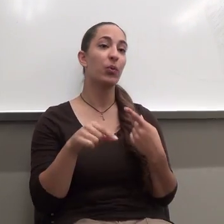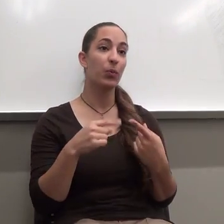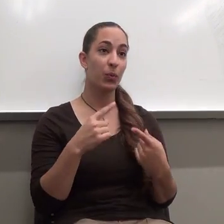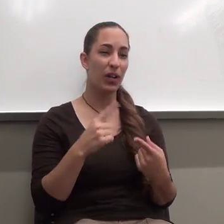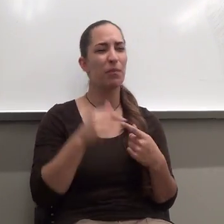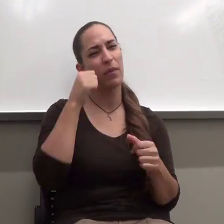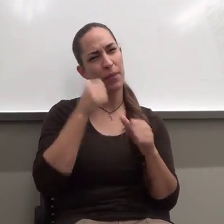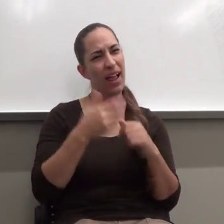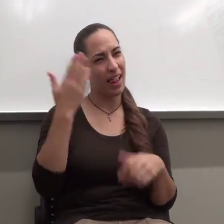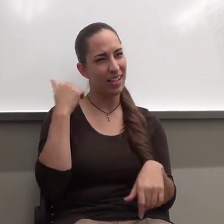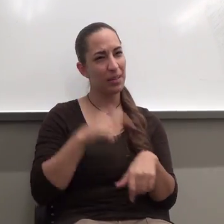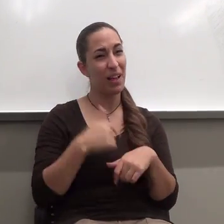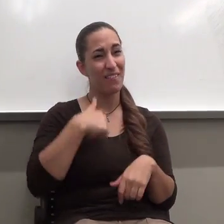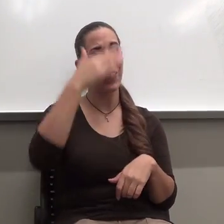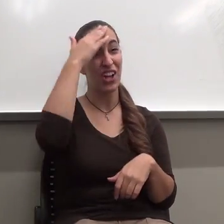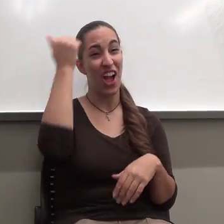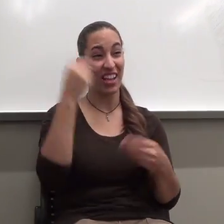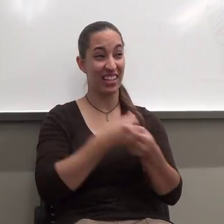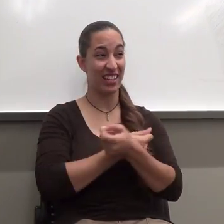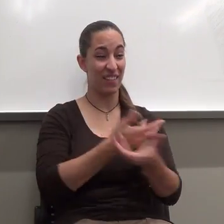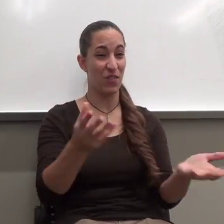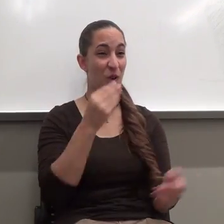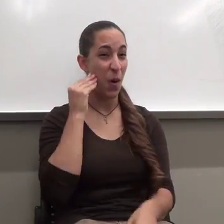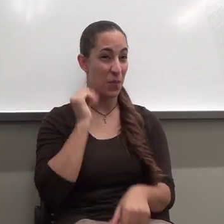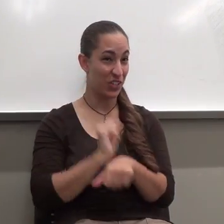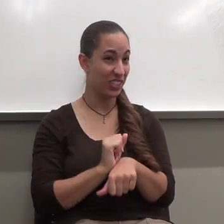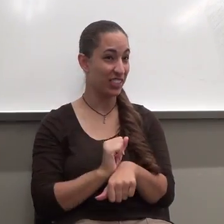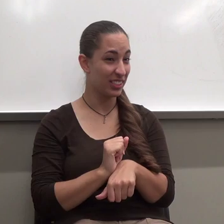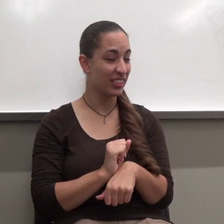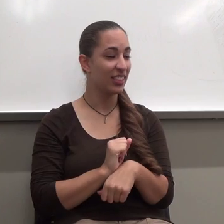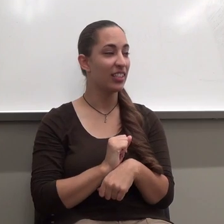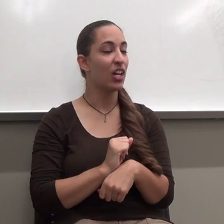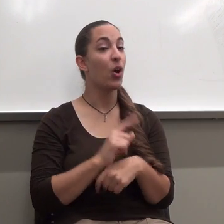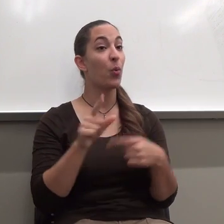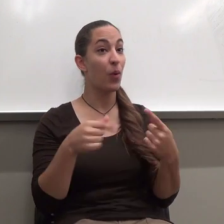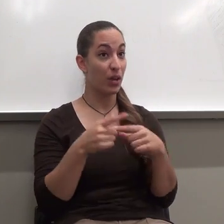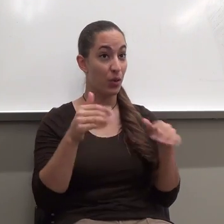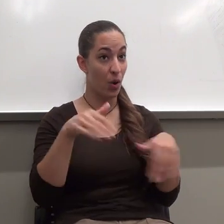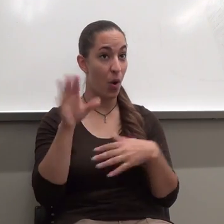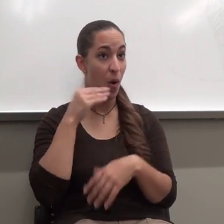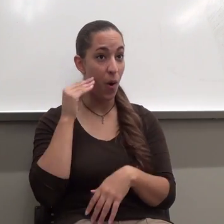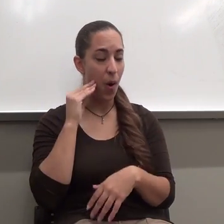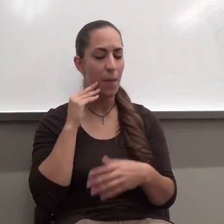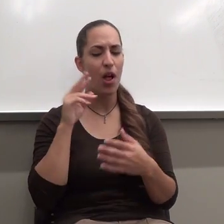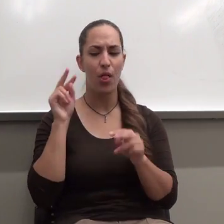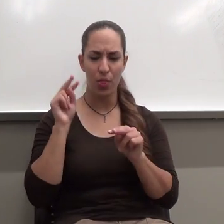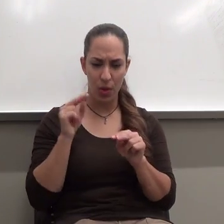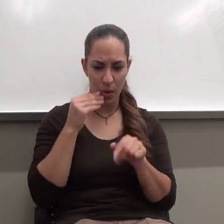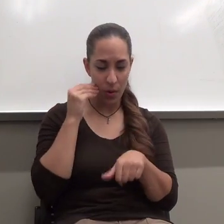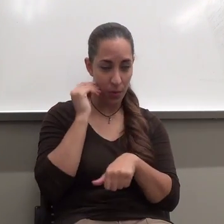time I forgot to give you the homework? When you go home and look at your homework,